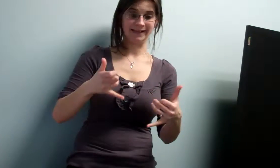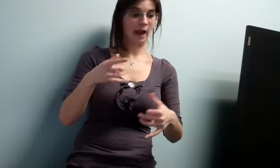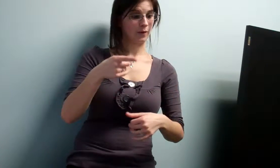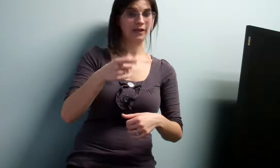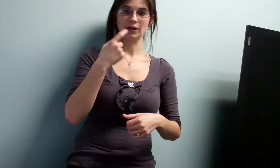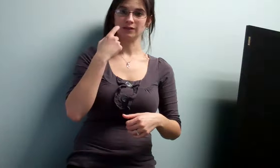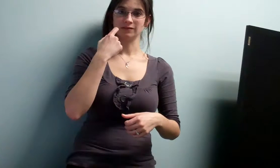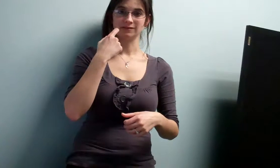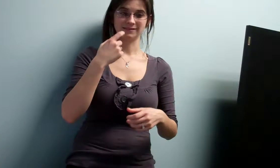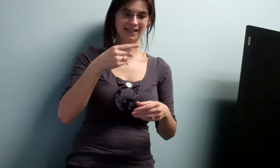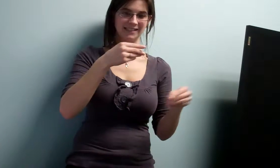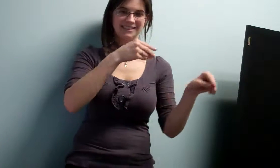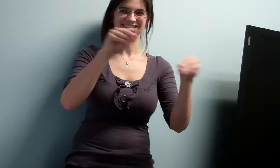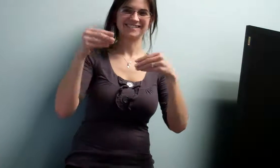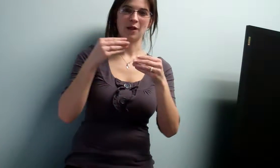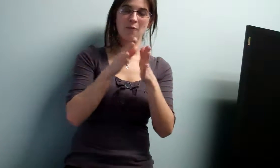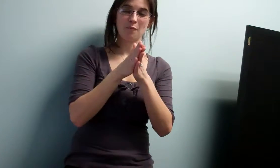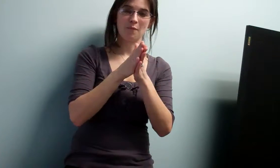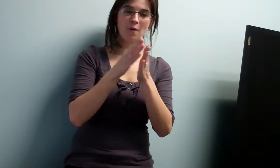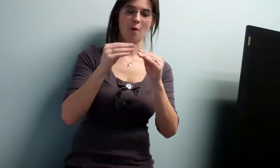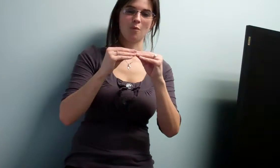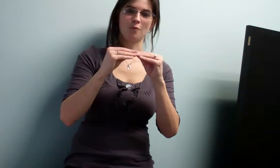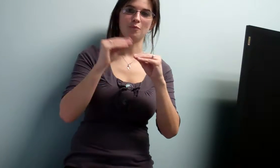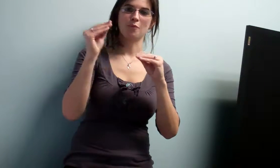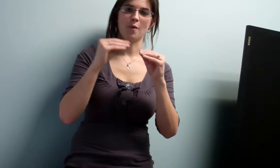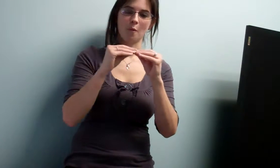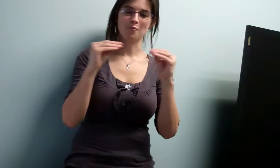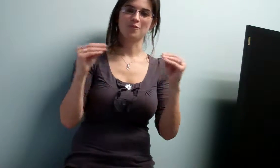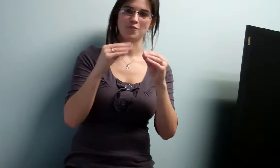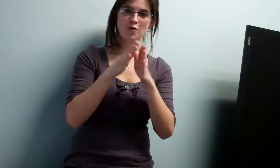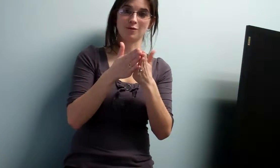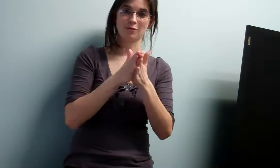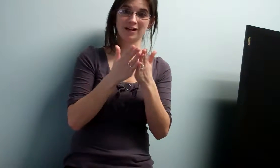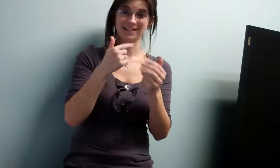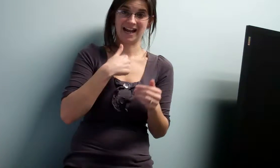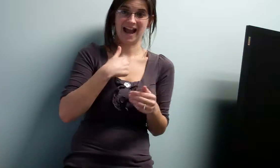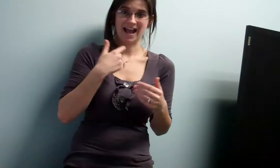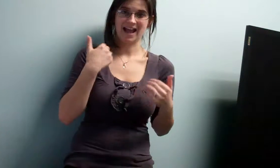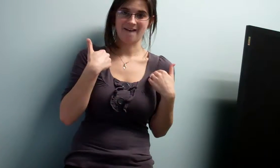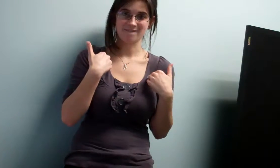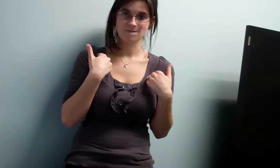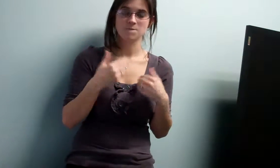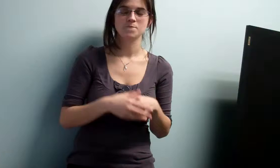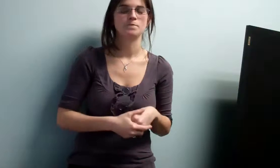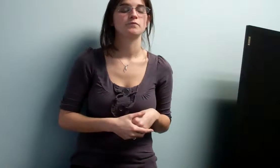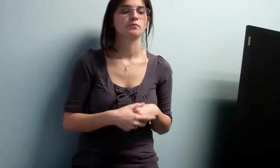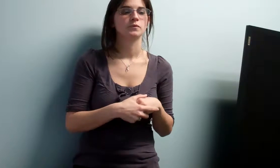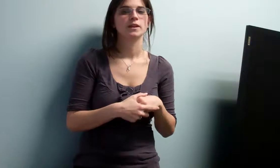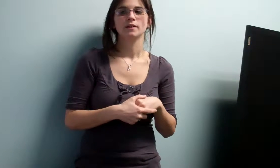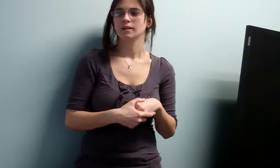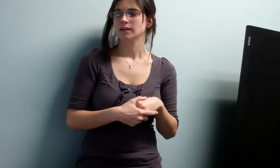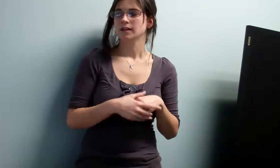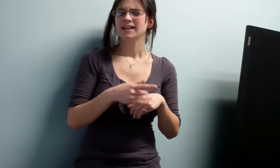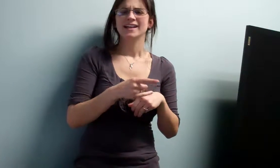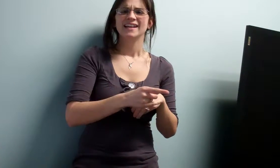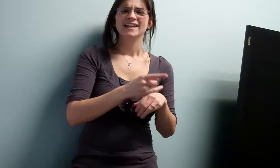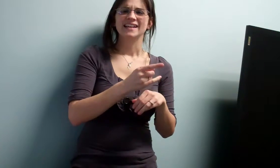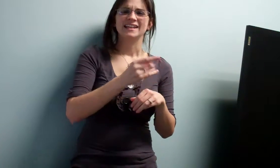about Du Bois's attitudes and the way in which he conceptualizes the issues of race